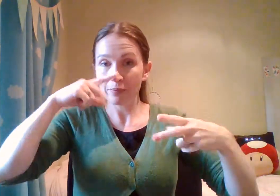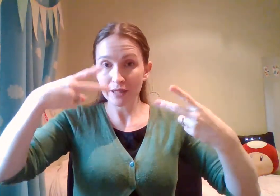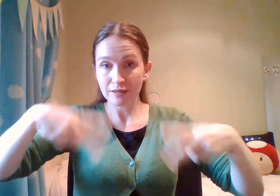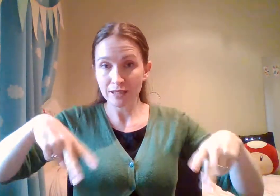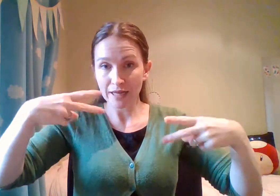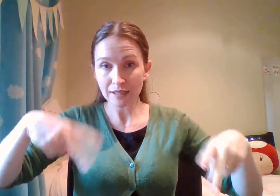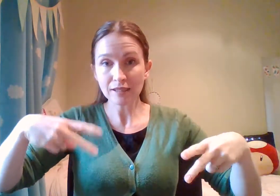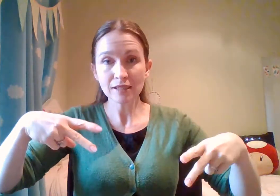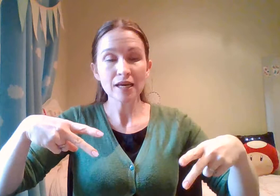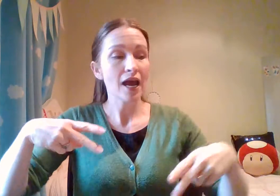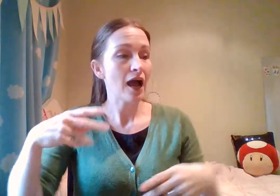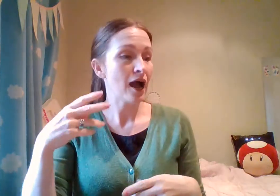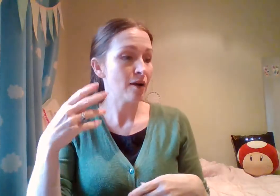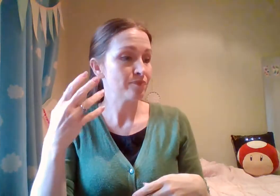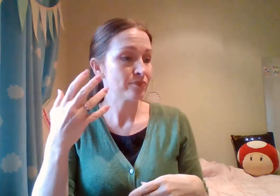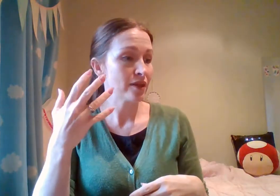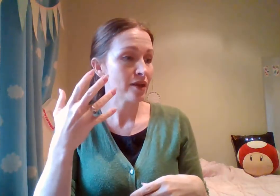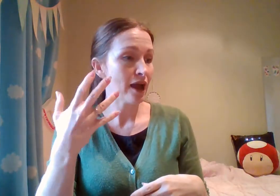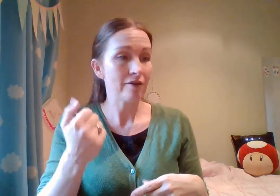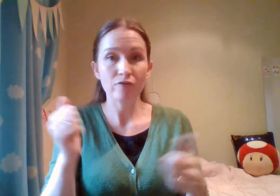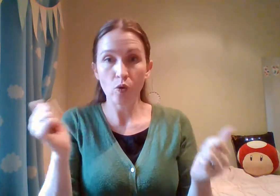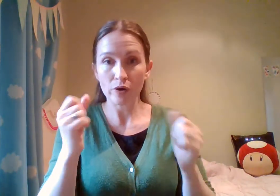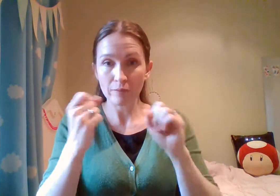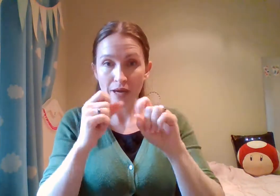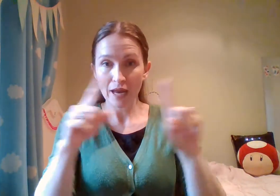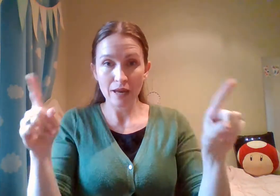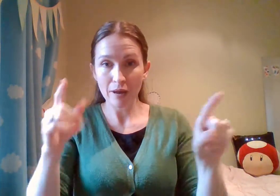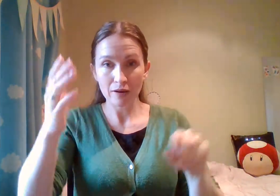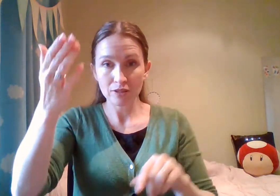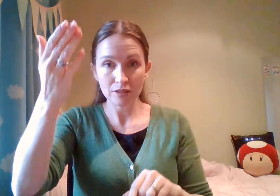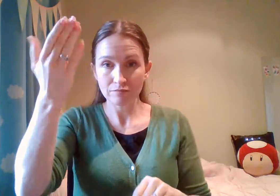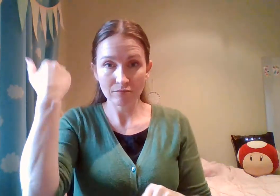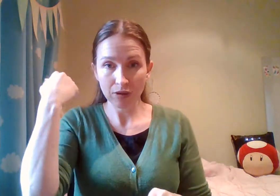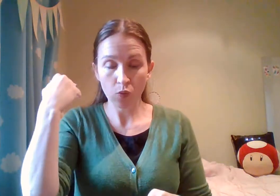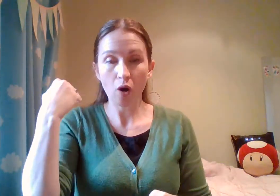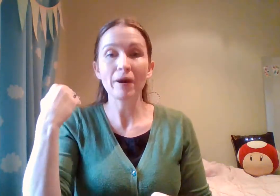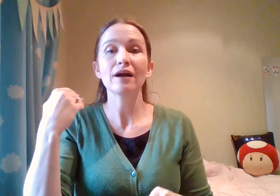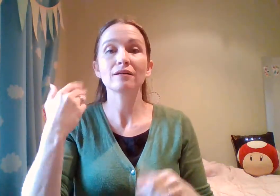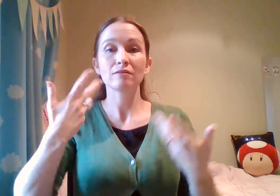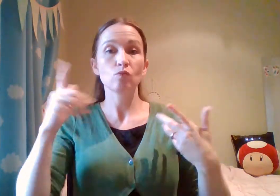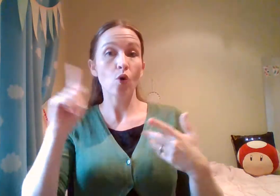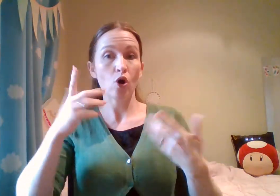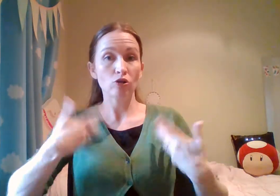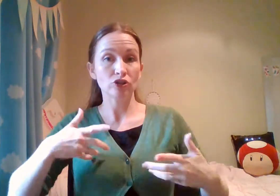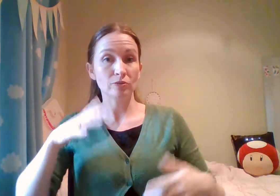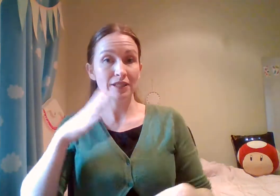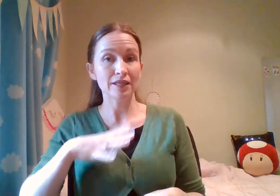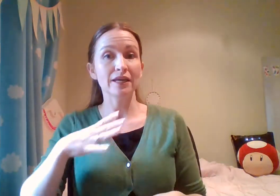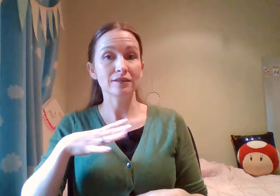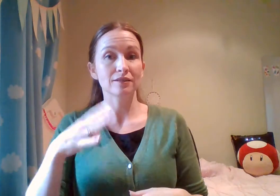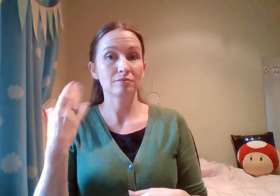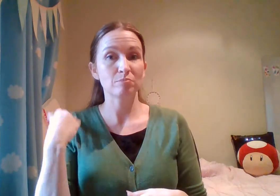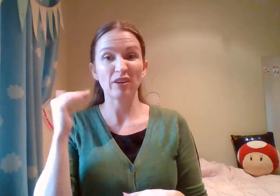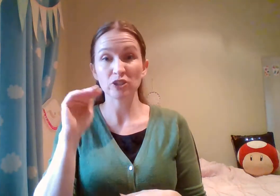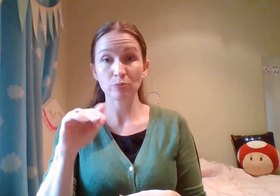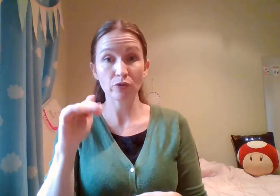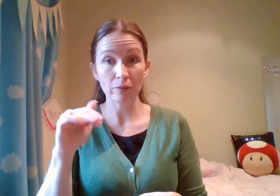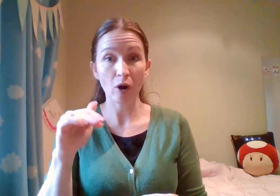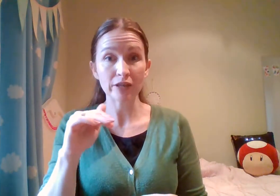in dancing have already been emailed a while back what costume is needed, but I've just put a reminder in